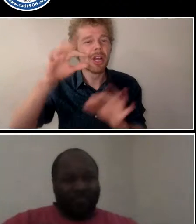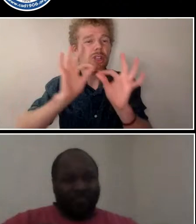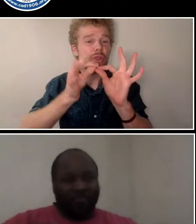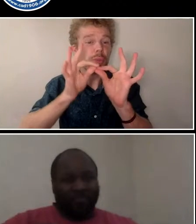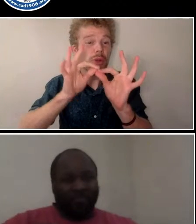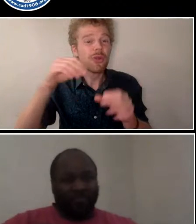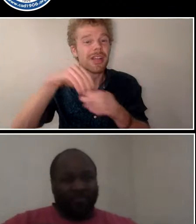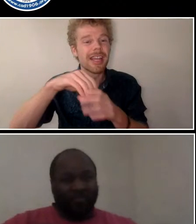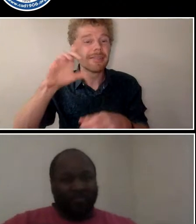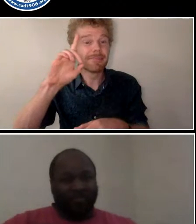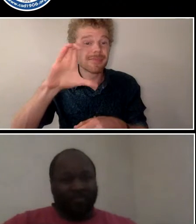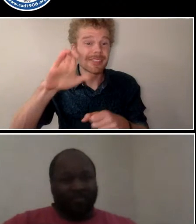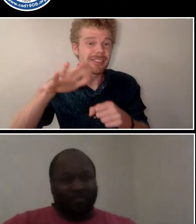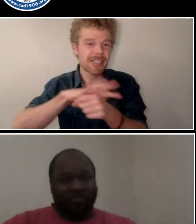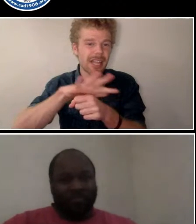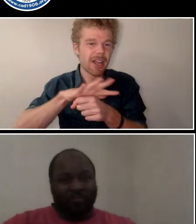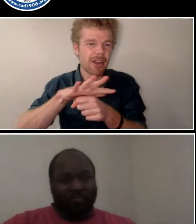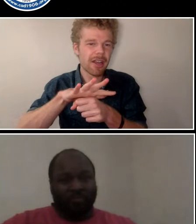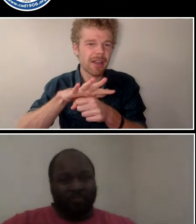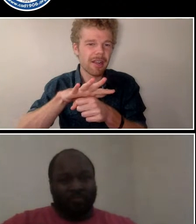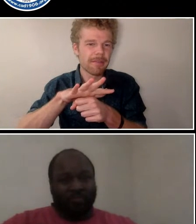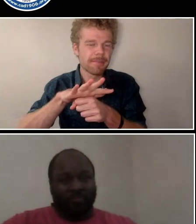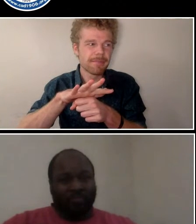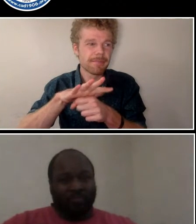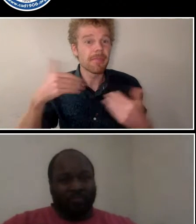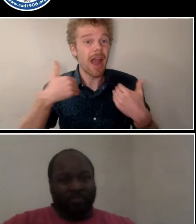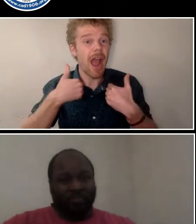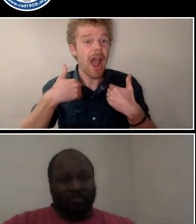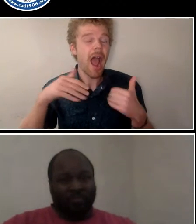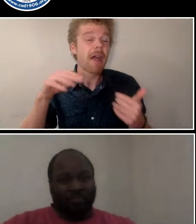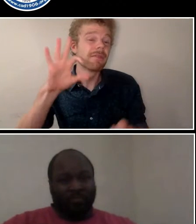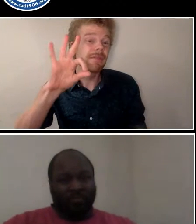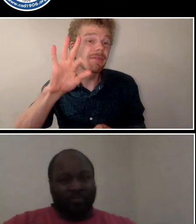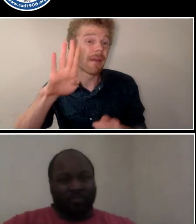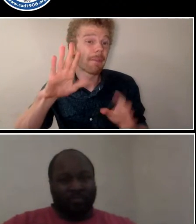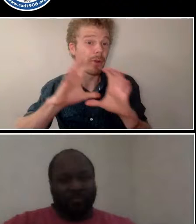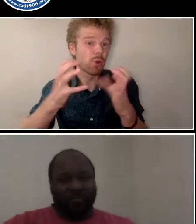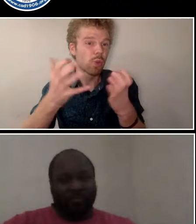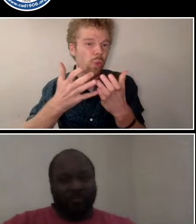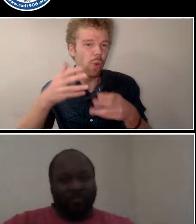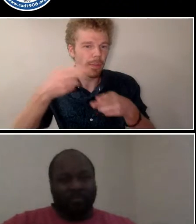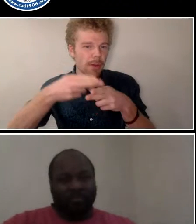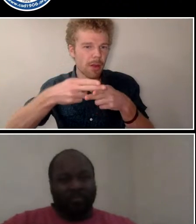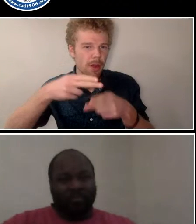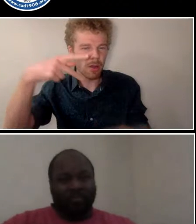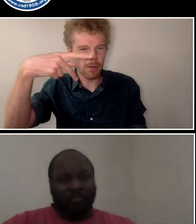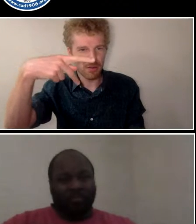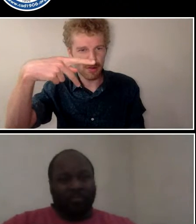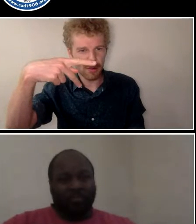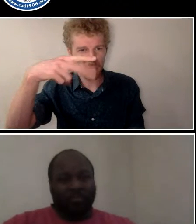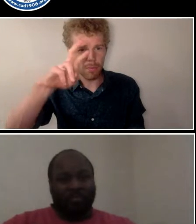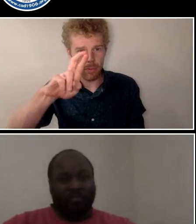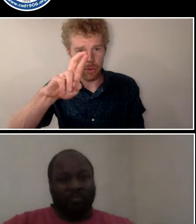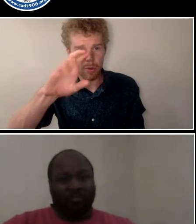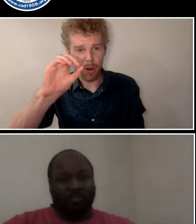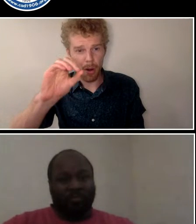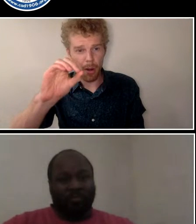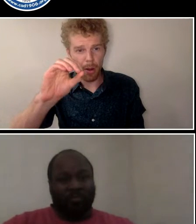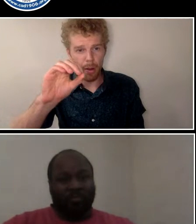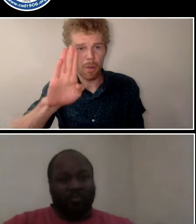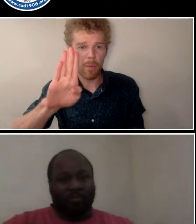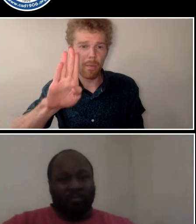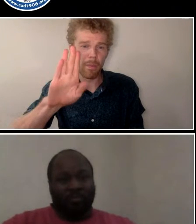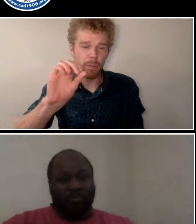running as as deaf candidates. We had to find interpreters who could work with us in the